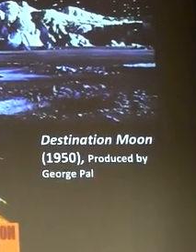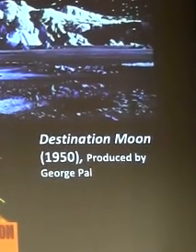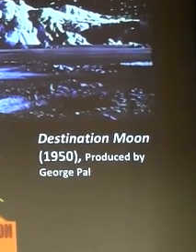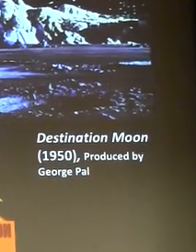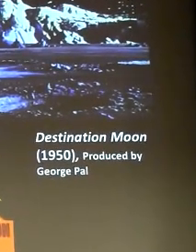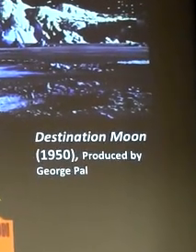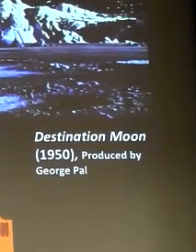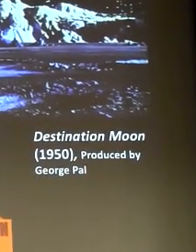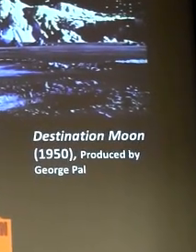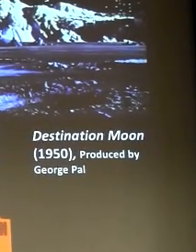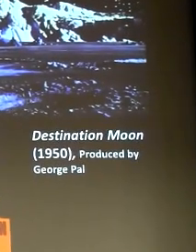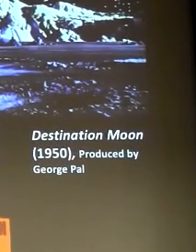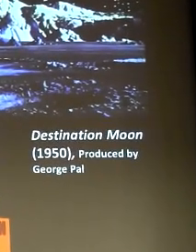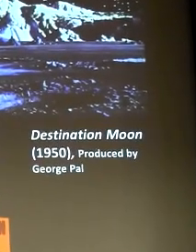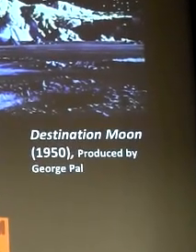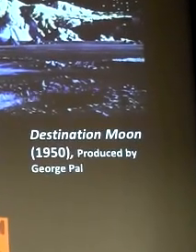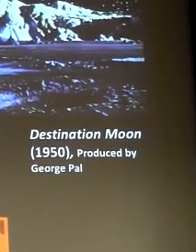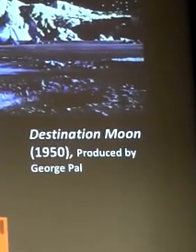Wells' book,